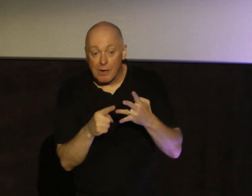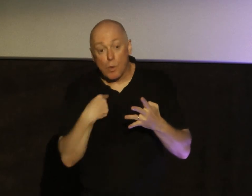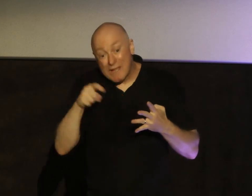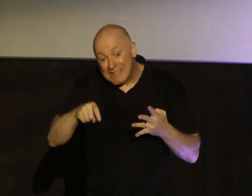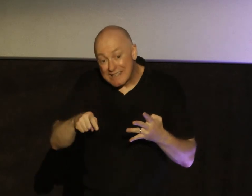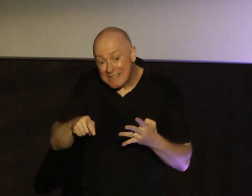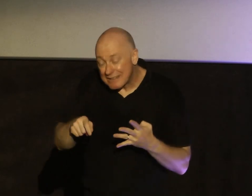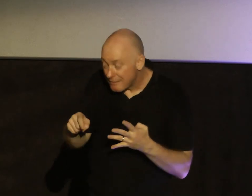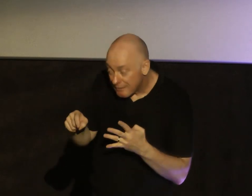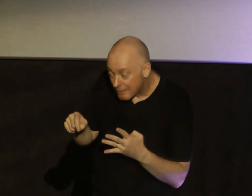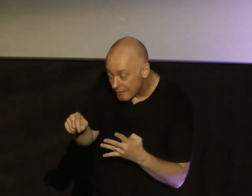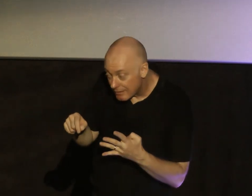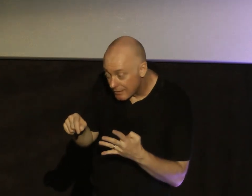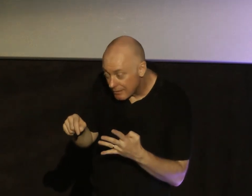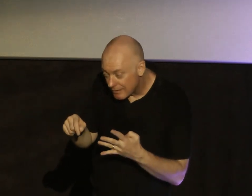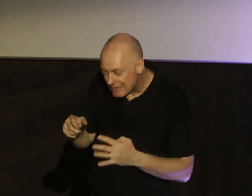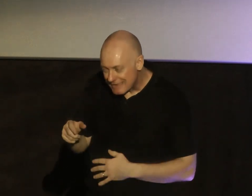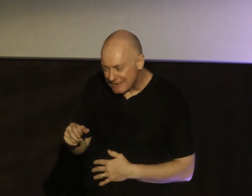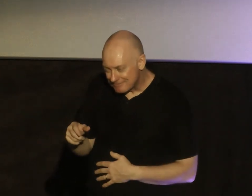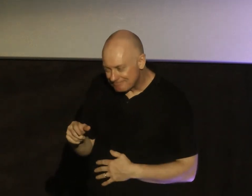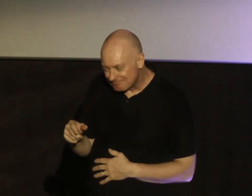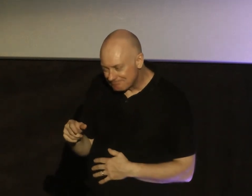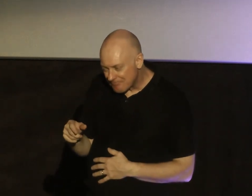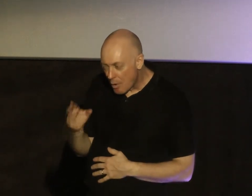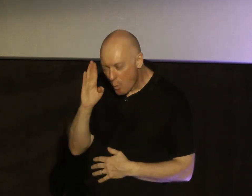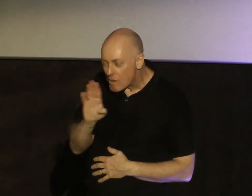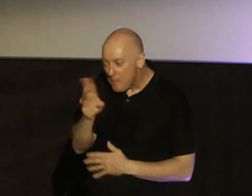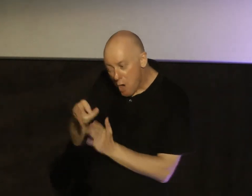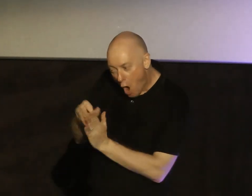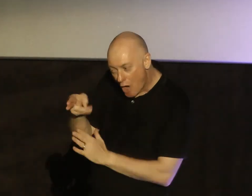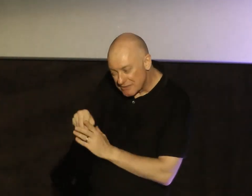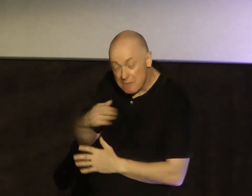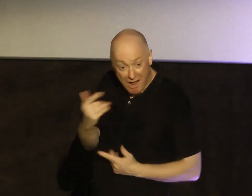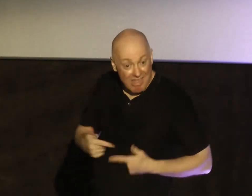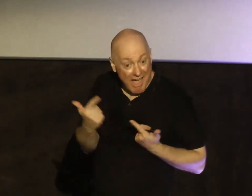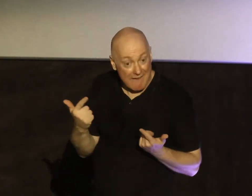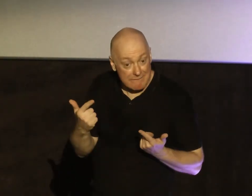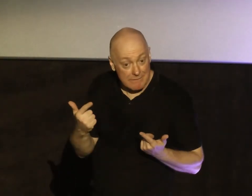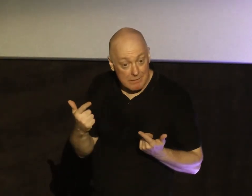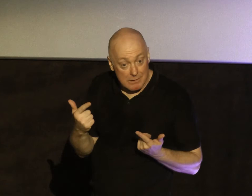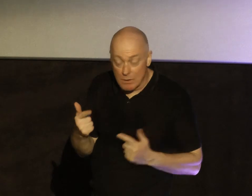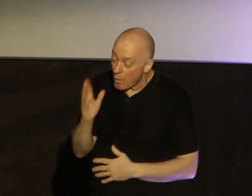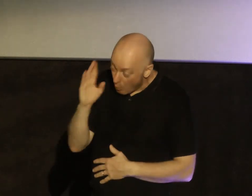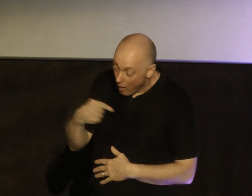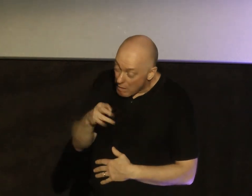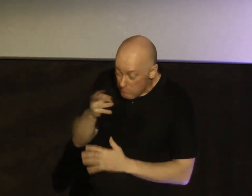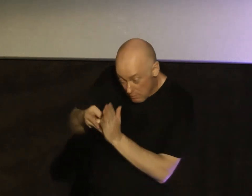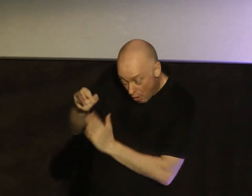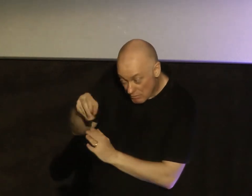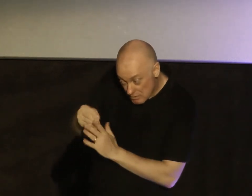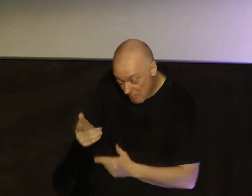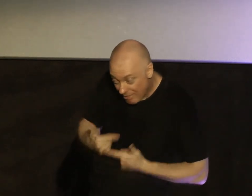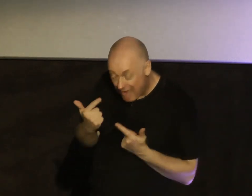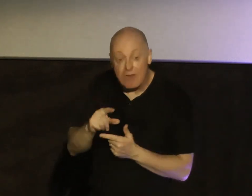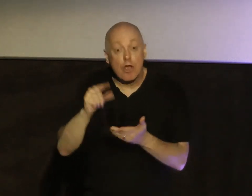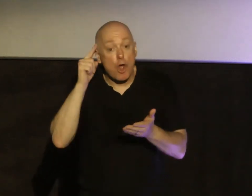question. Am I committed to integrity in my life? Am I committed to integrity in my life? Notice verses 25 to 28